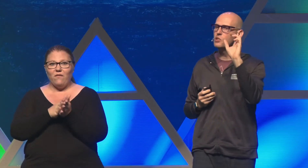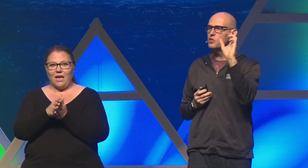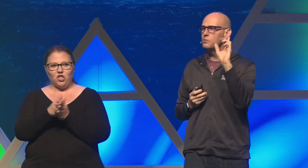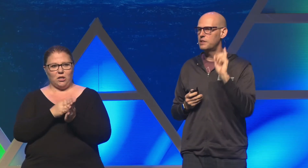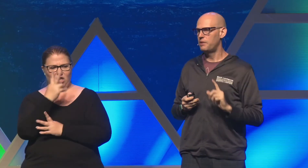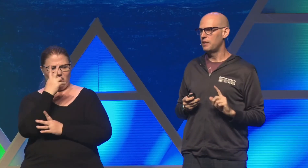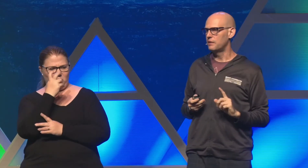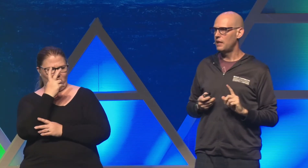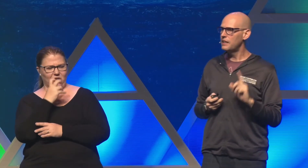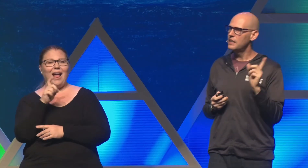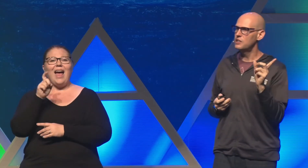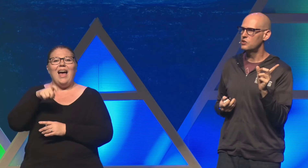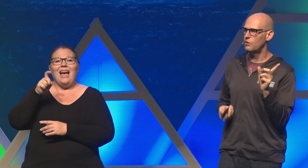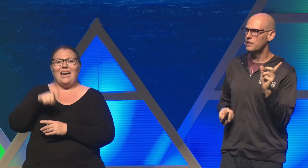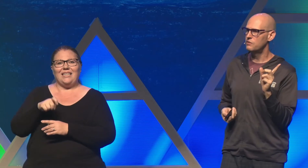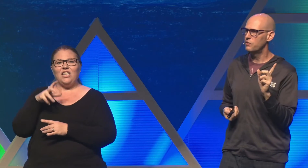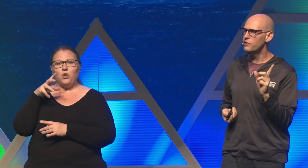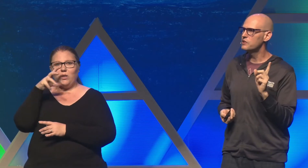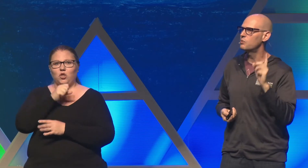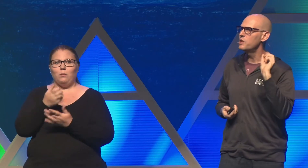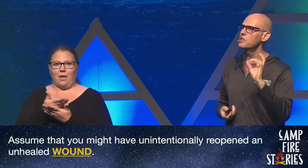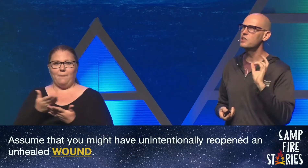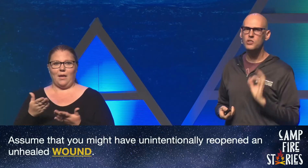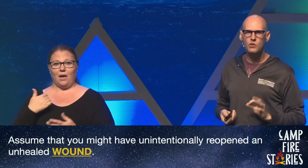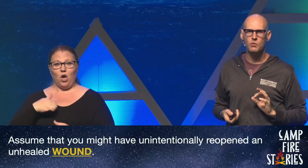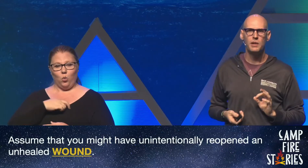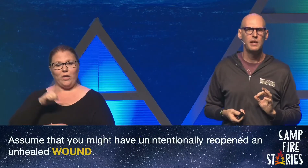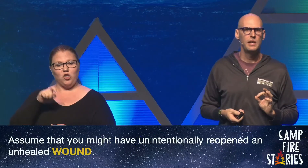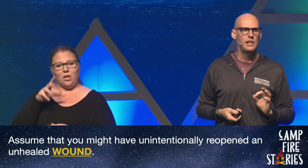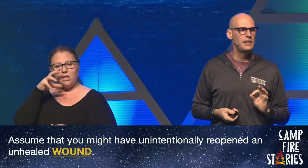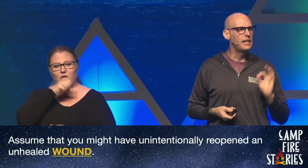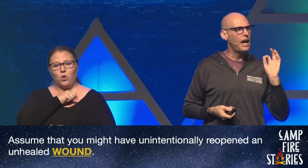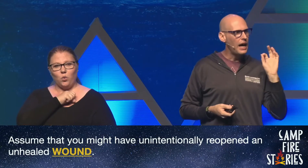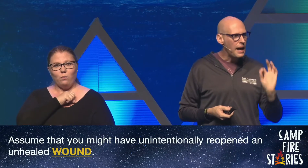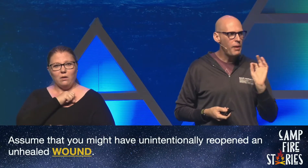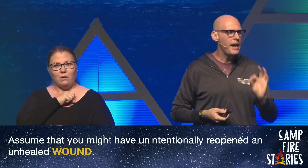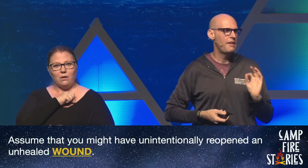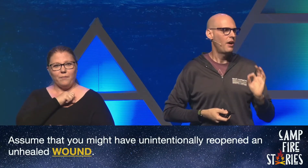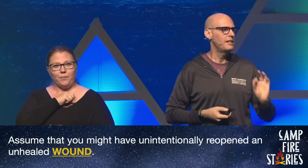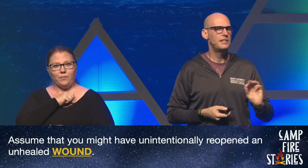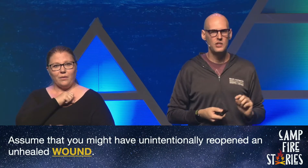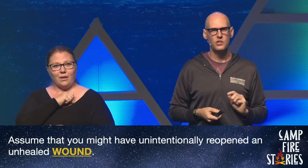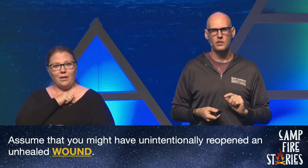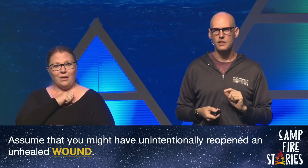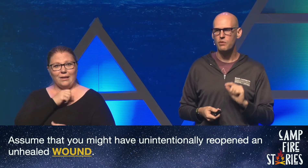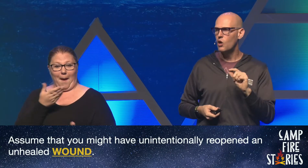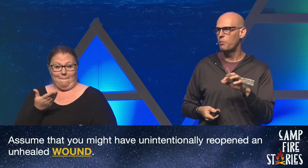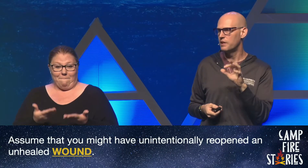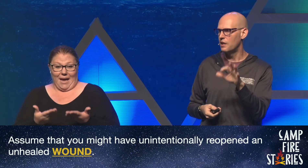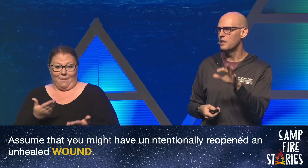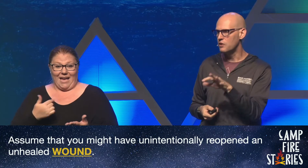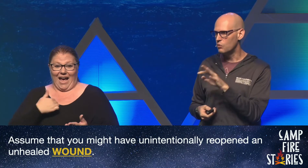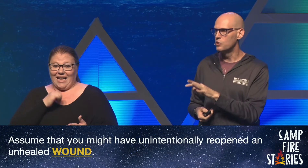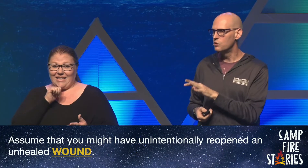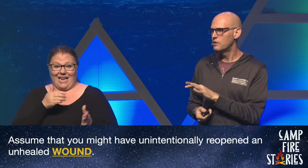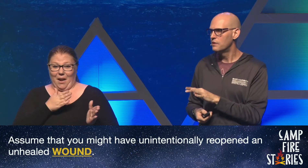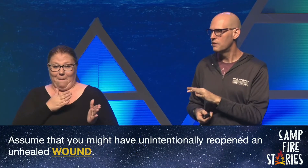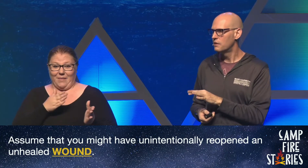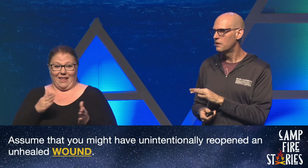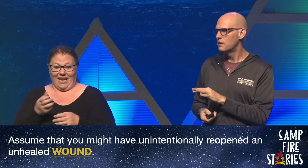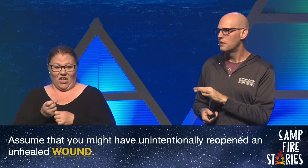ought to assume something. And I think this story reveals this. We should assume that I might have unintentionally reopened an unhealed